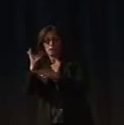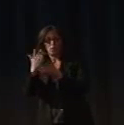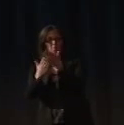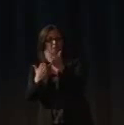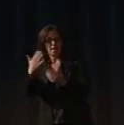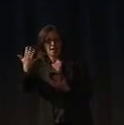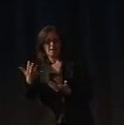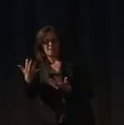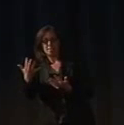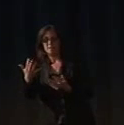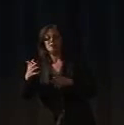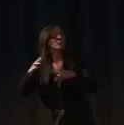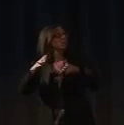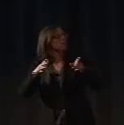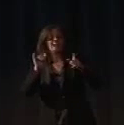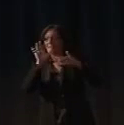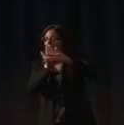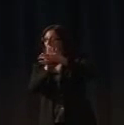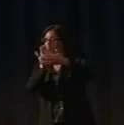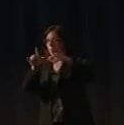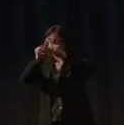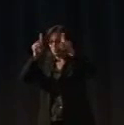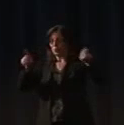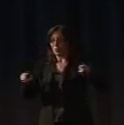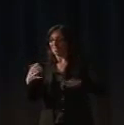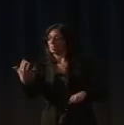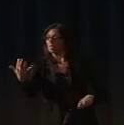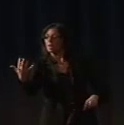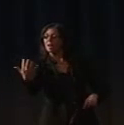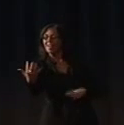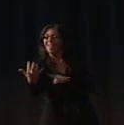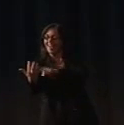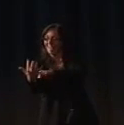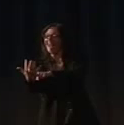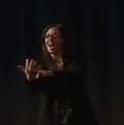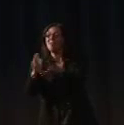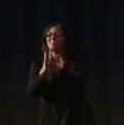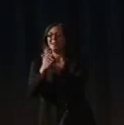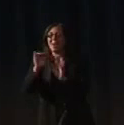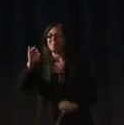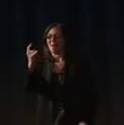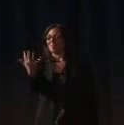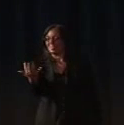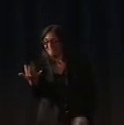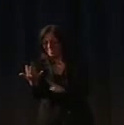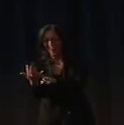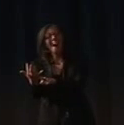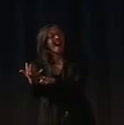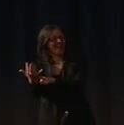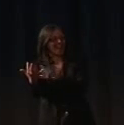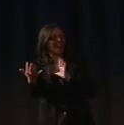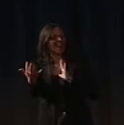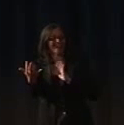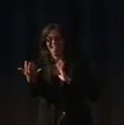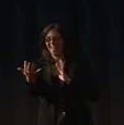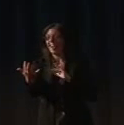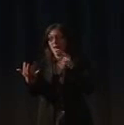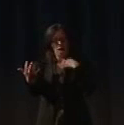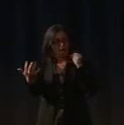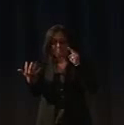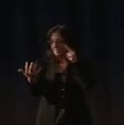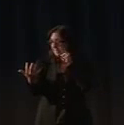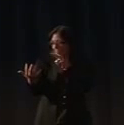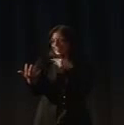intermediary screen, and making possible for an object to be there, visible for a subject. But it's a very artificial position for